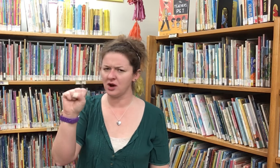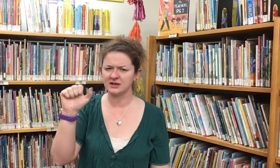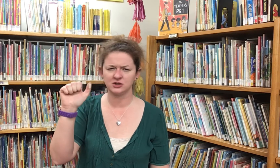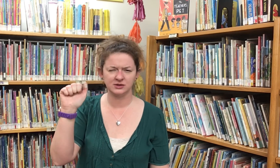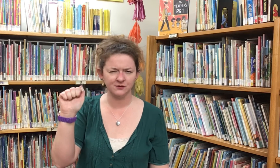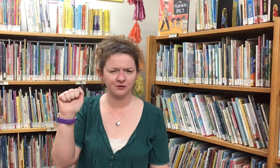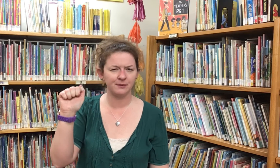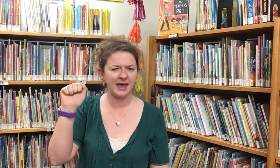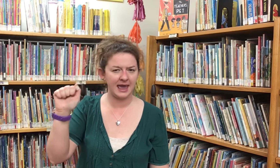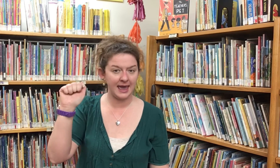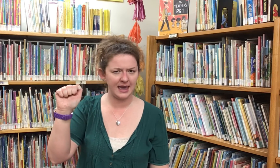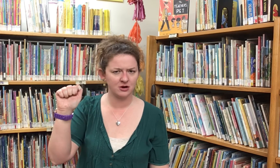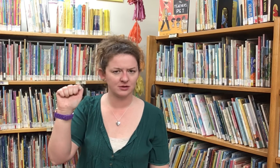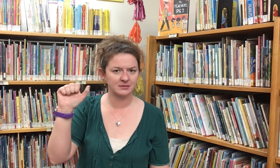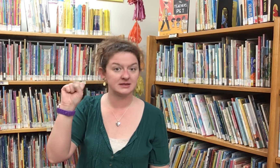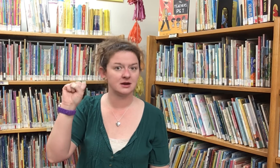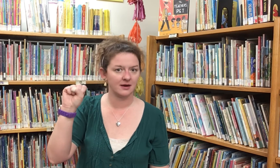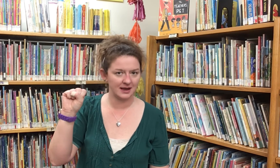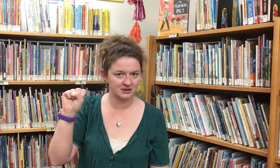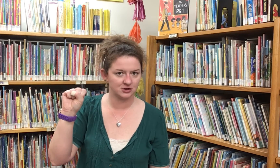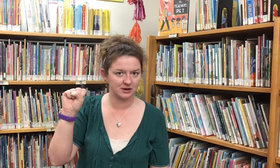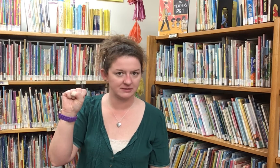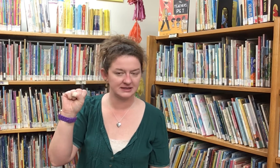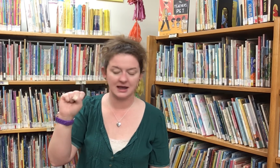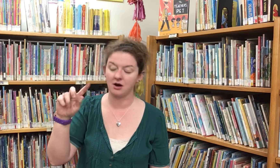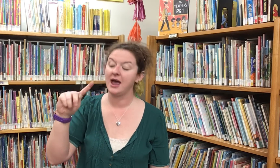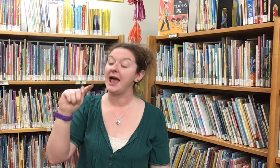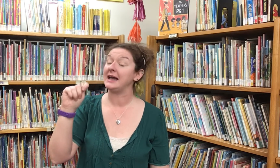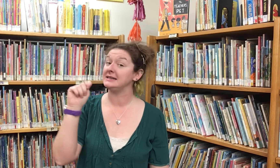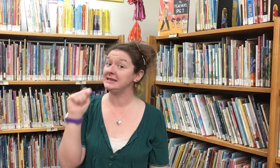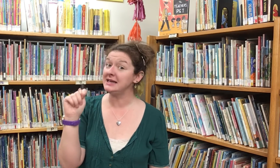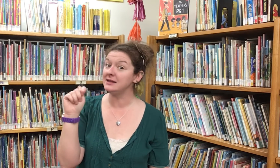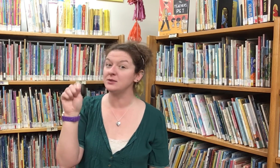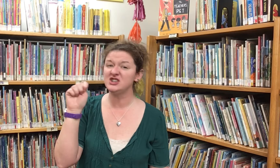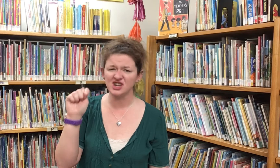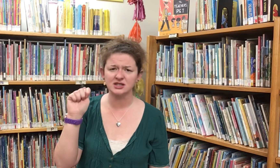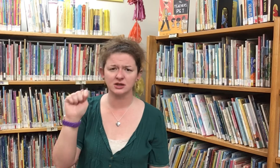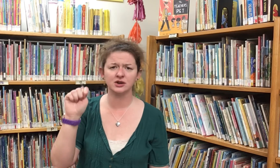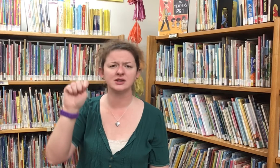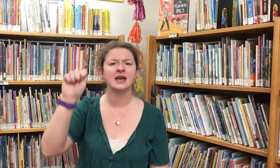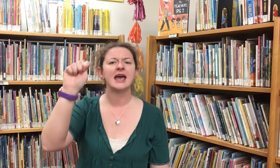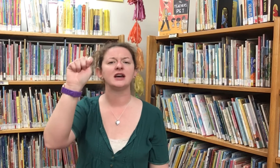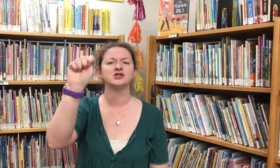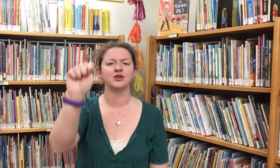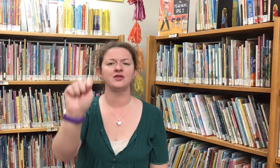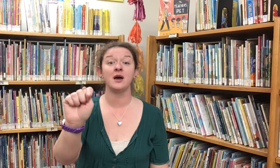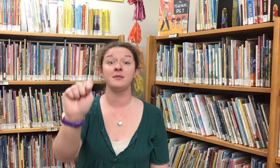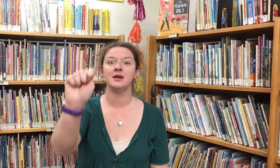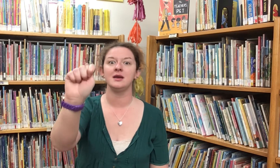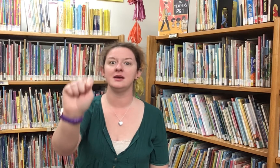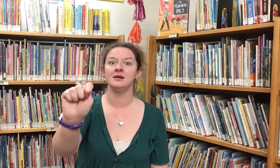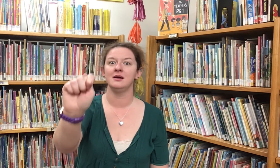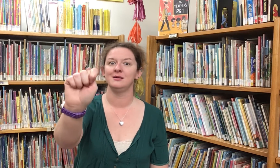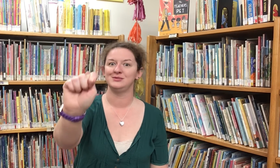so different from A. A, your thumb is here. S, your thumb is there. And T, that we just learned, has your thumb in